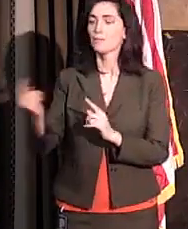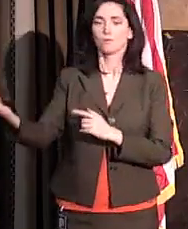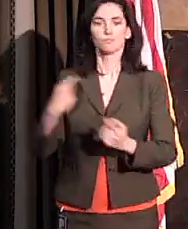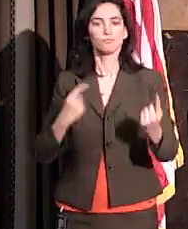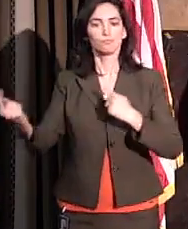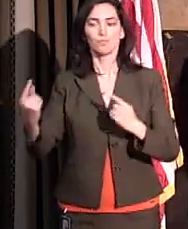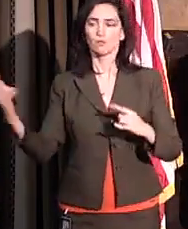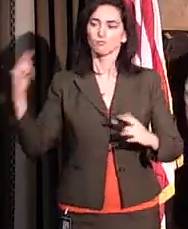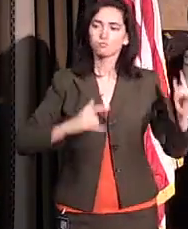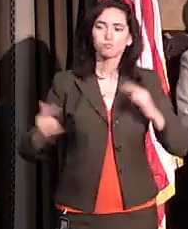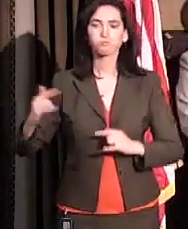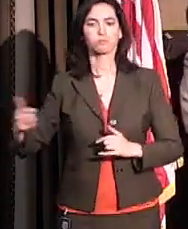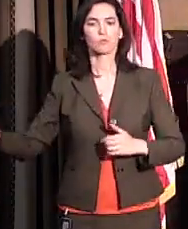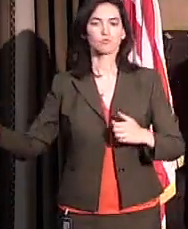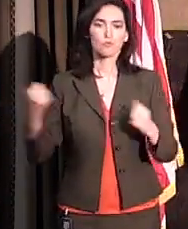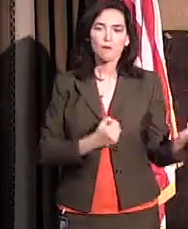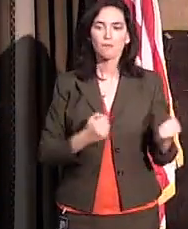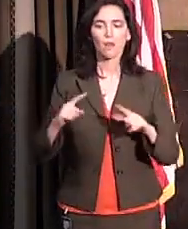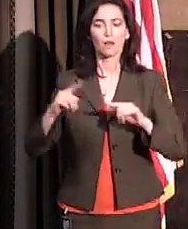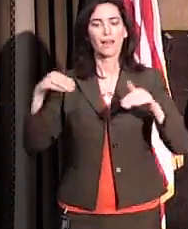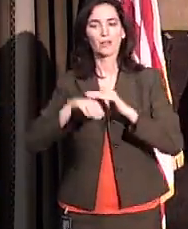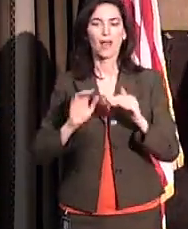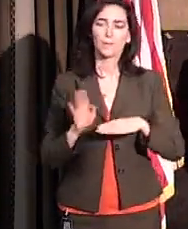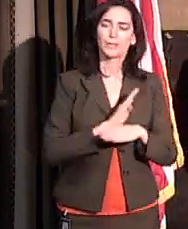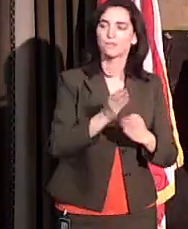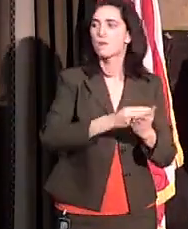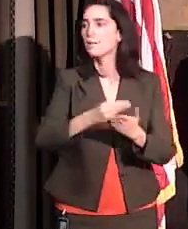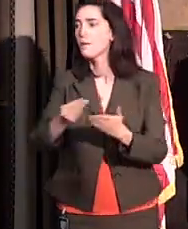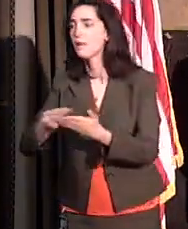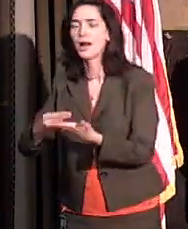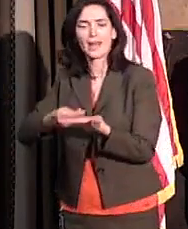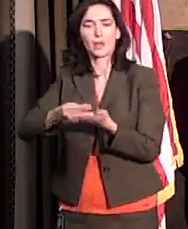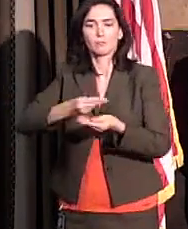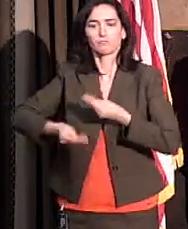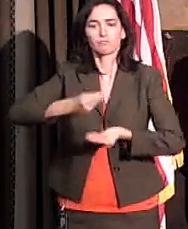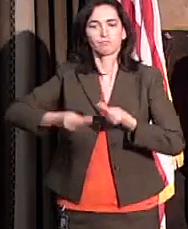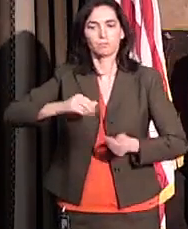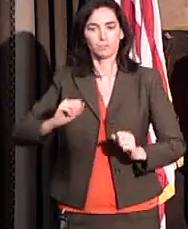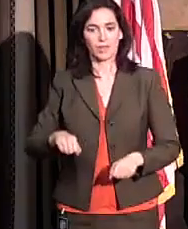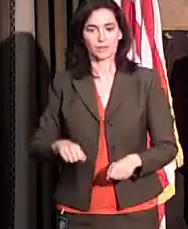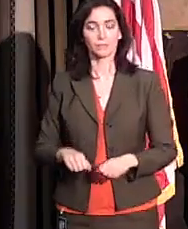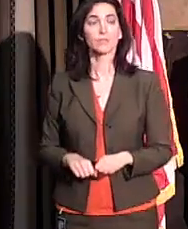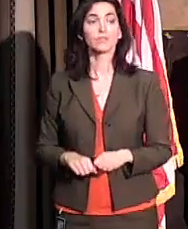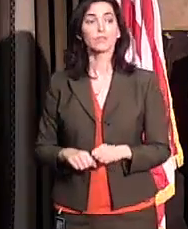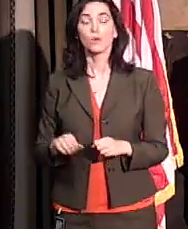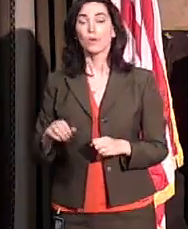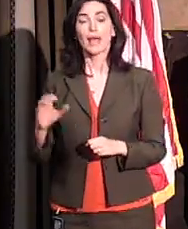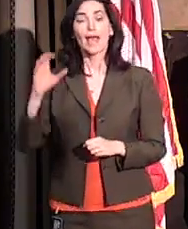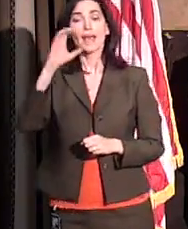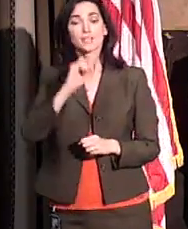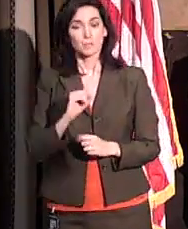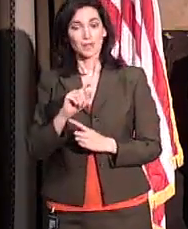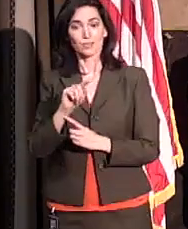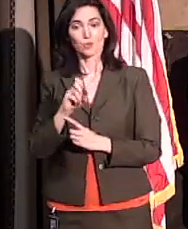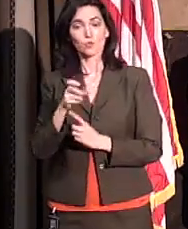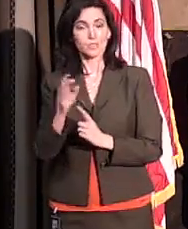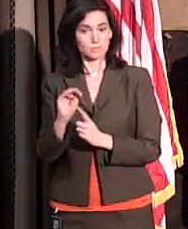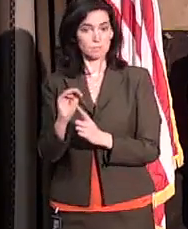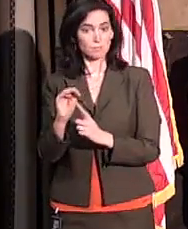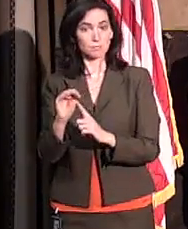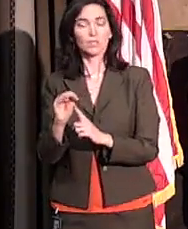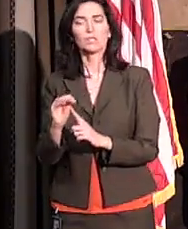into our businesses. Tourism economics estimates, I should say, that Louisiana lost